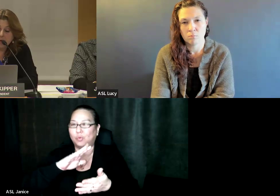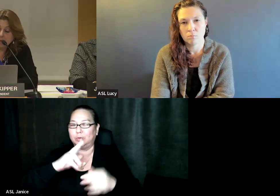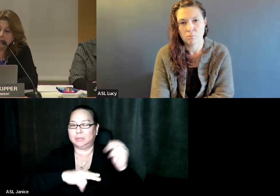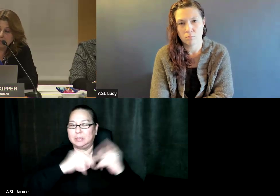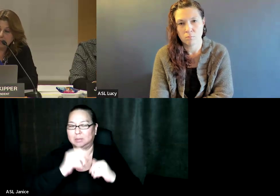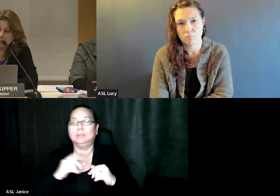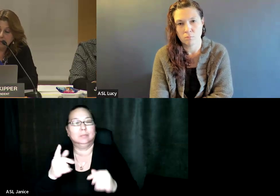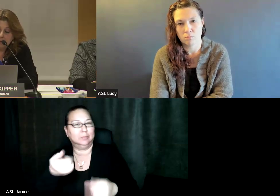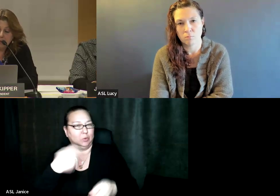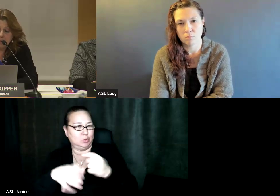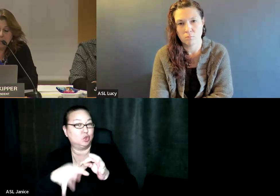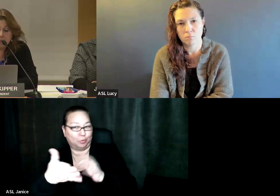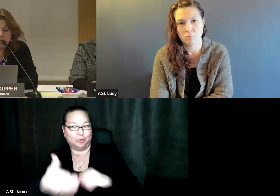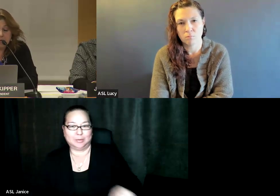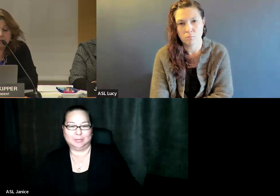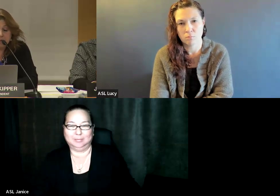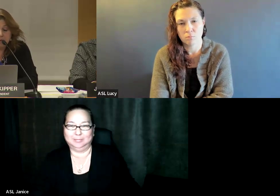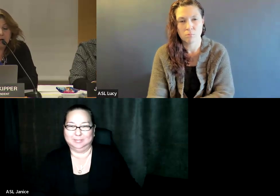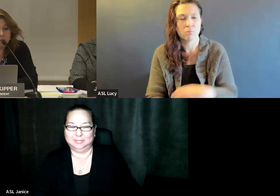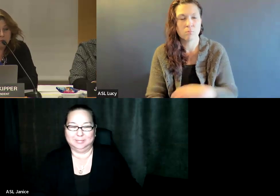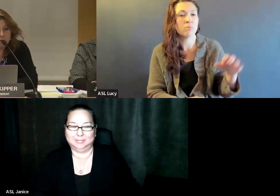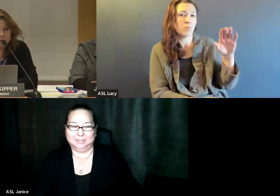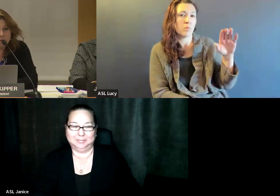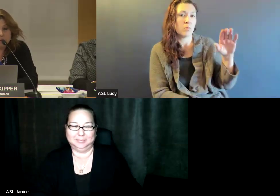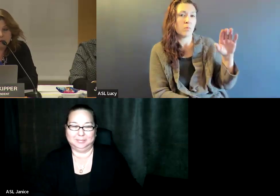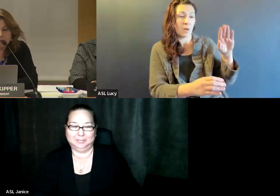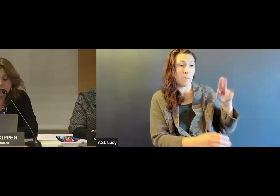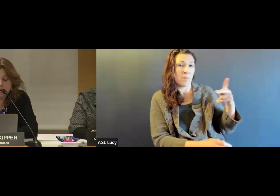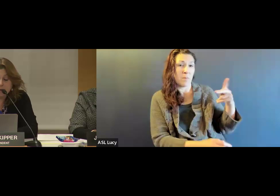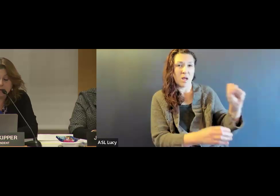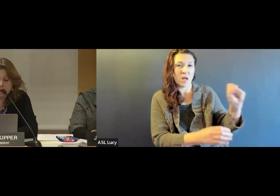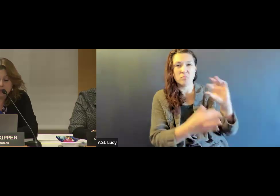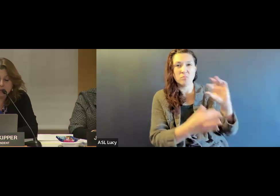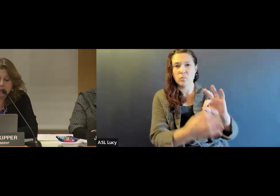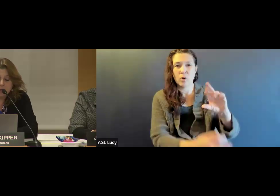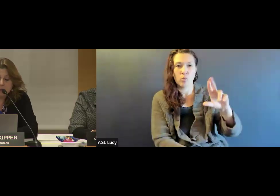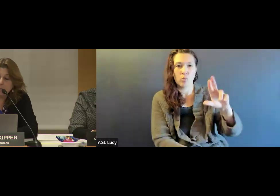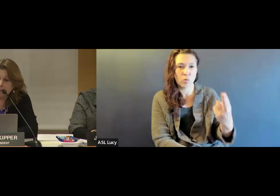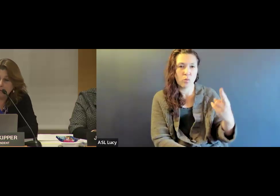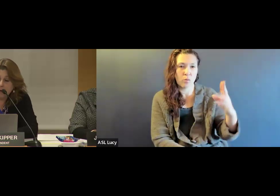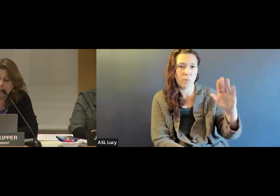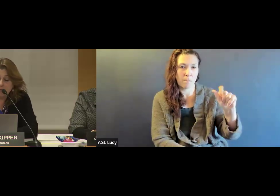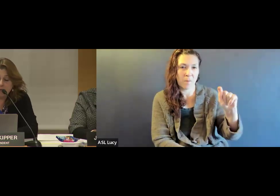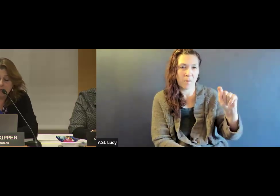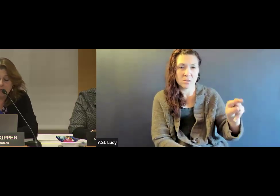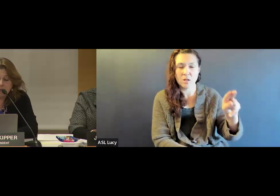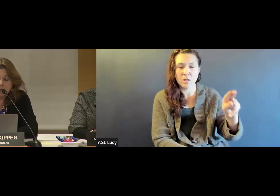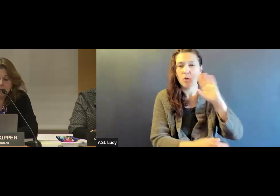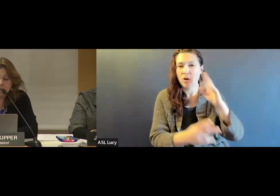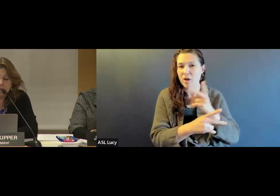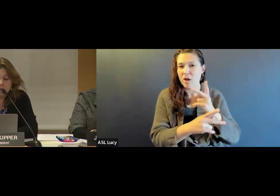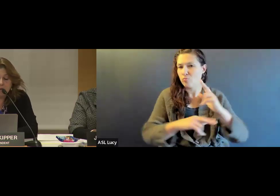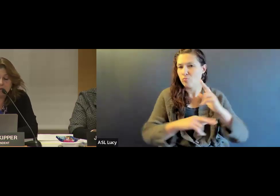Batson Academy leadership and the MSBA to lay the groundwork for a large capital project supported by state